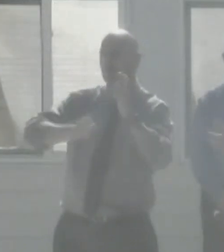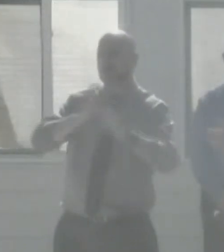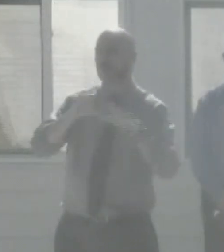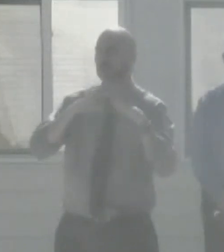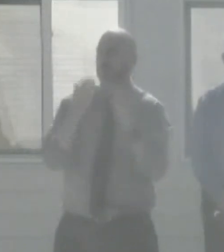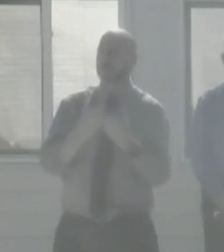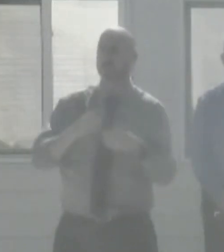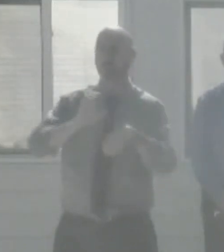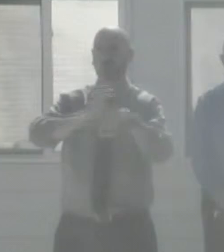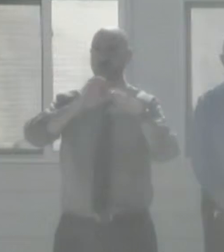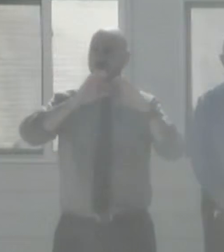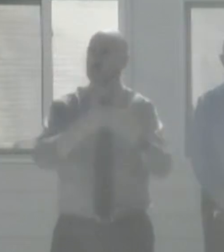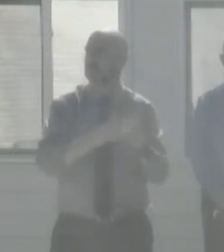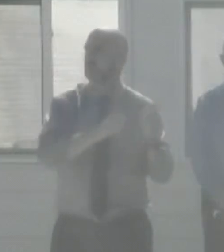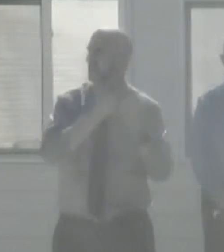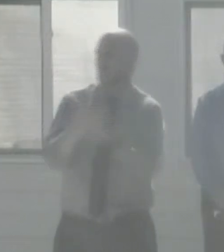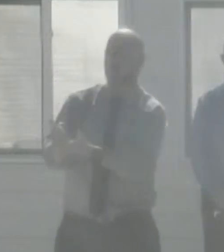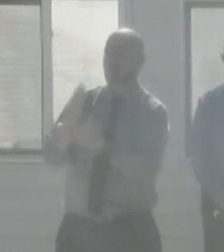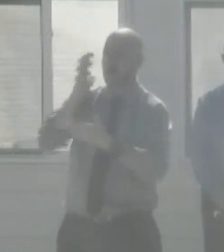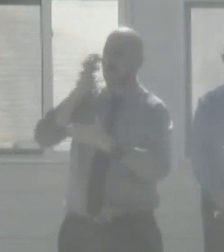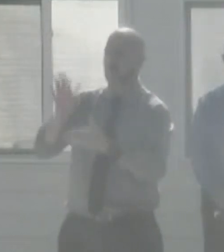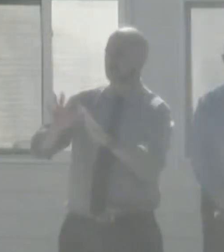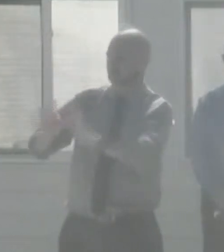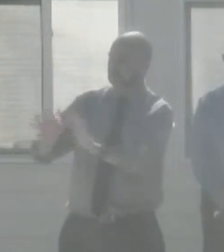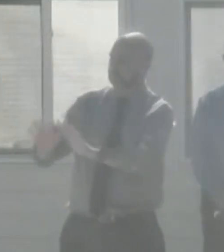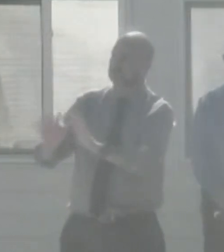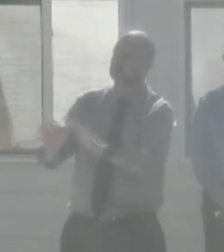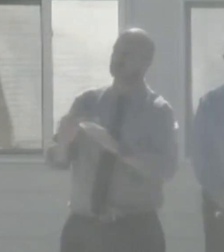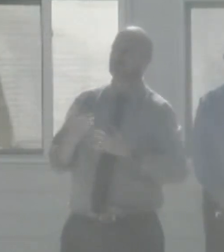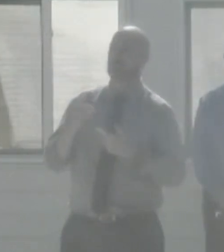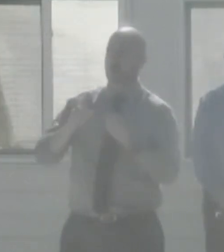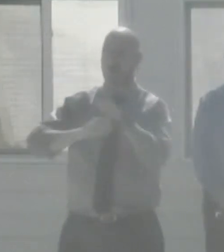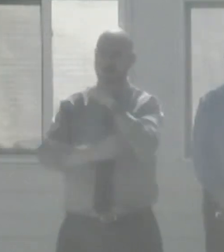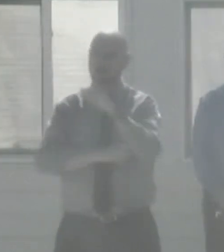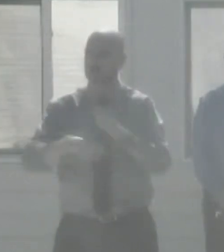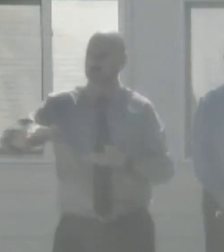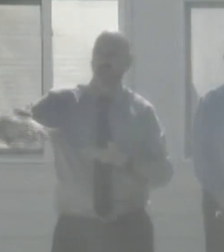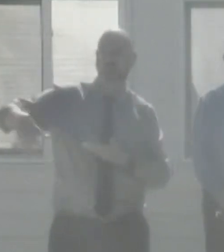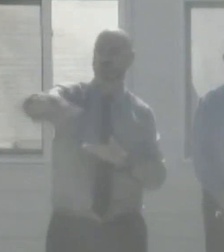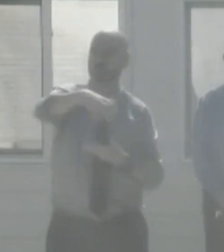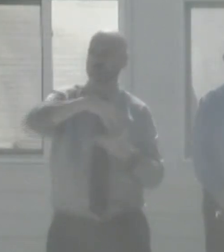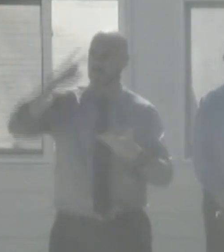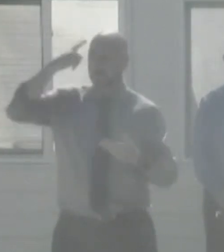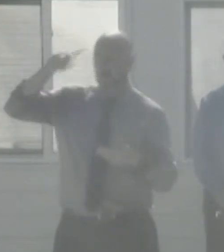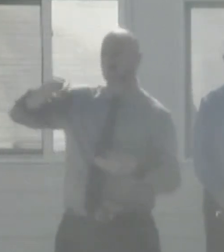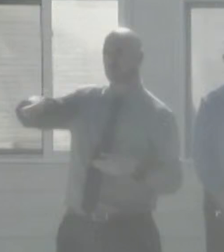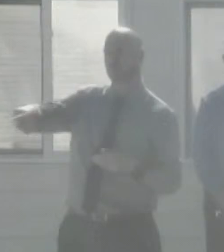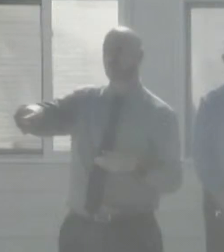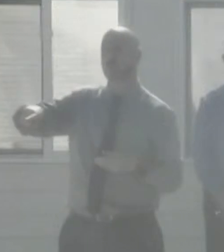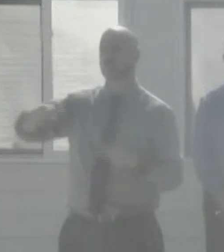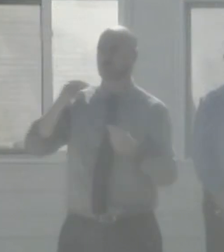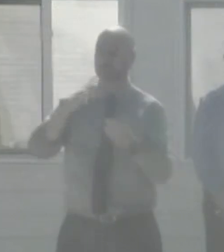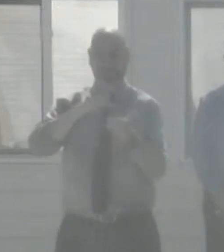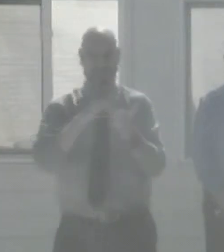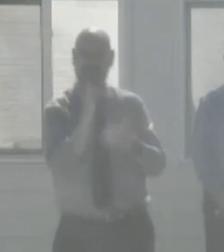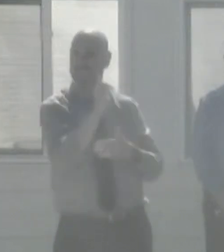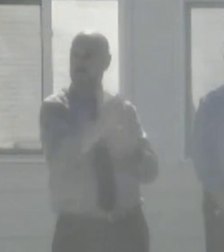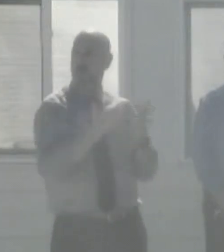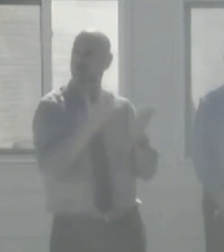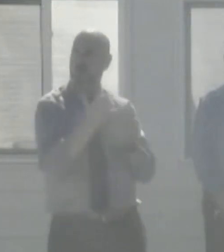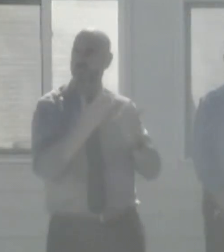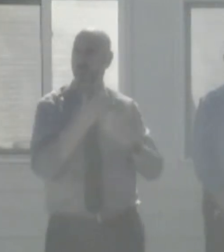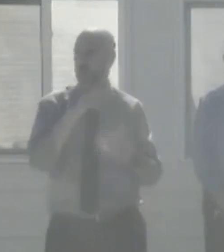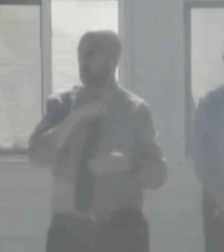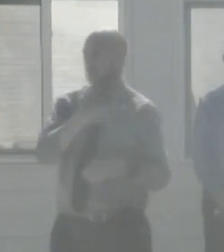their homes and help clean up debris. So utilize that. Don't put yourself at risk. If you operate a generator, do